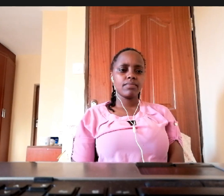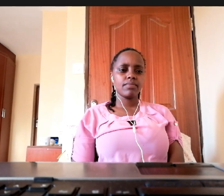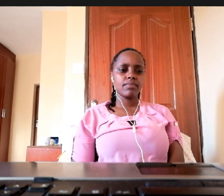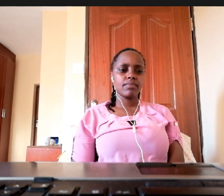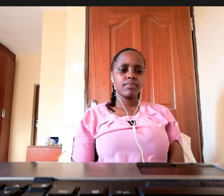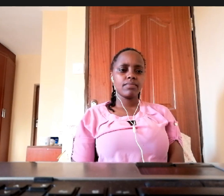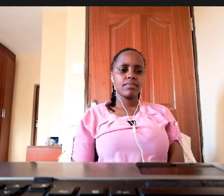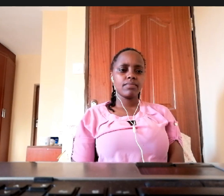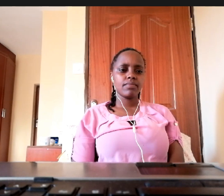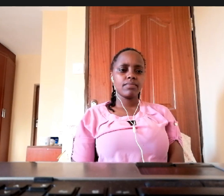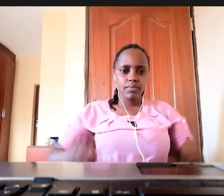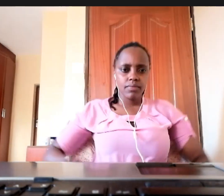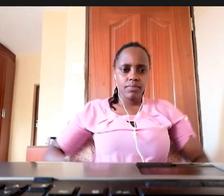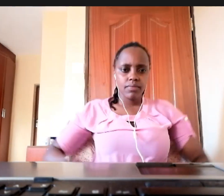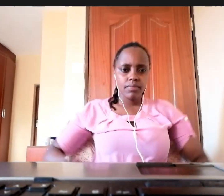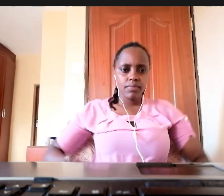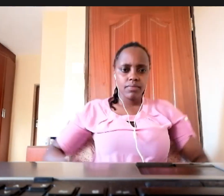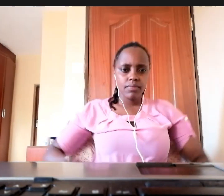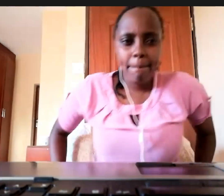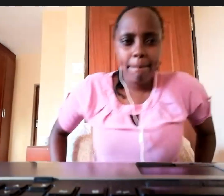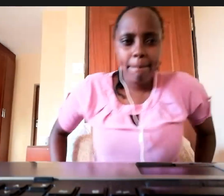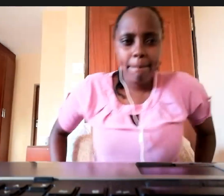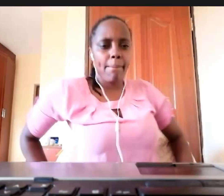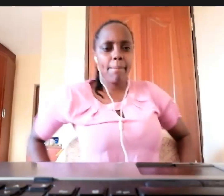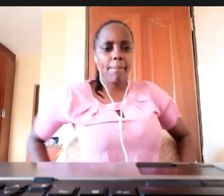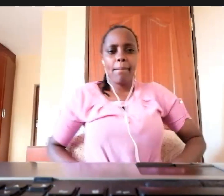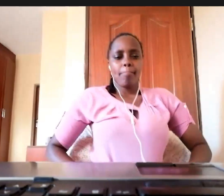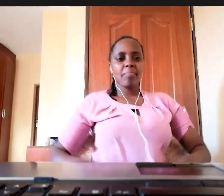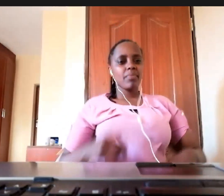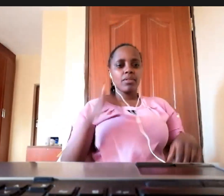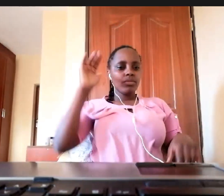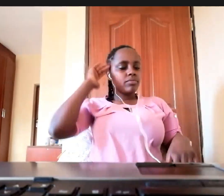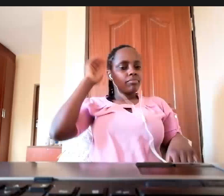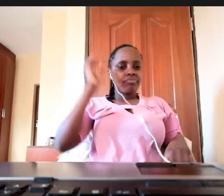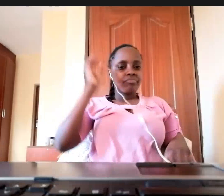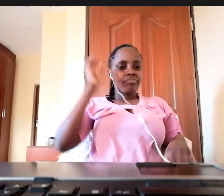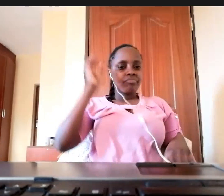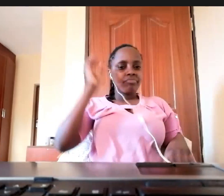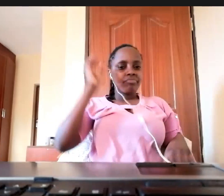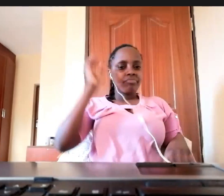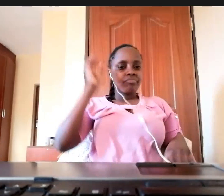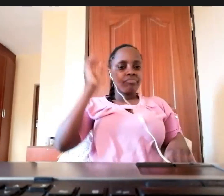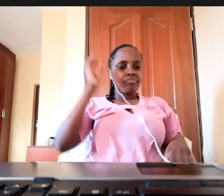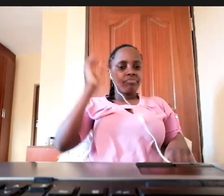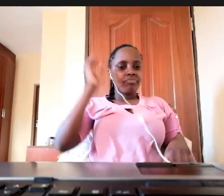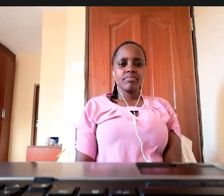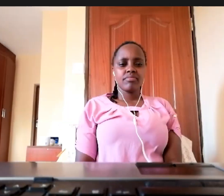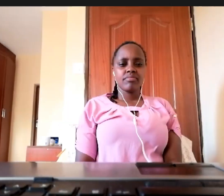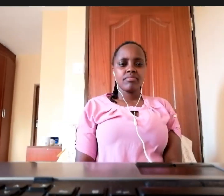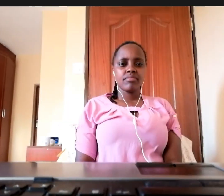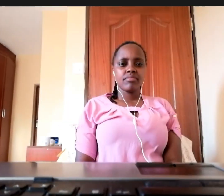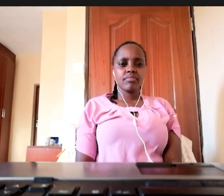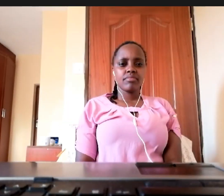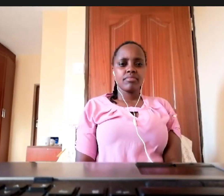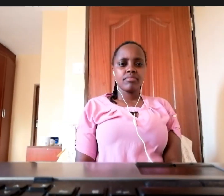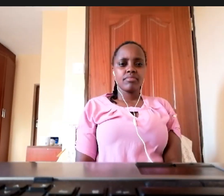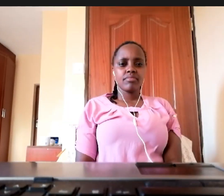Edium, we're having difficulties hearing you. Edium, your connection is really bad. We have